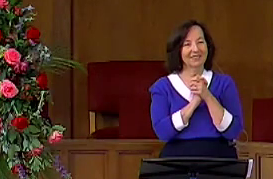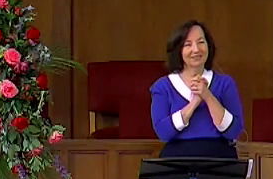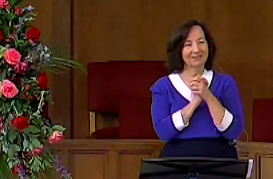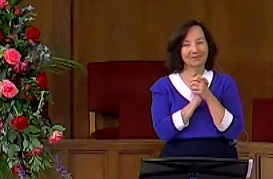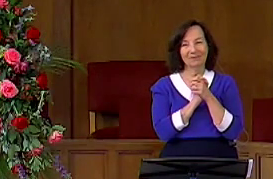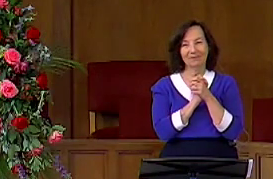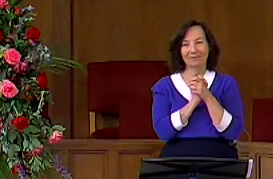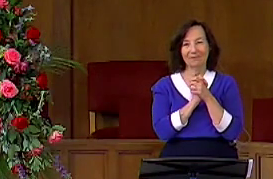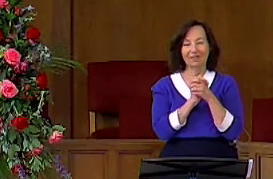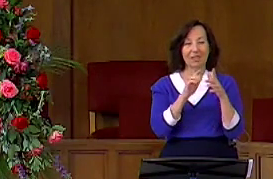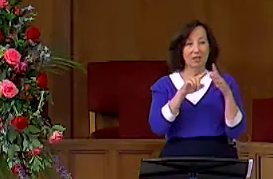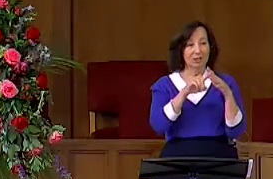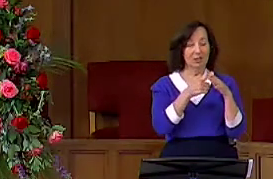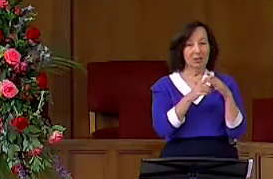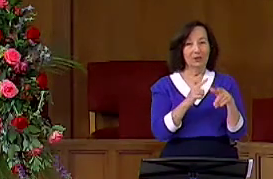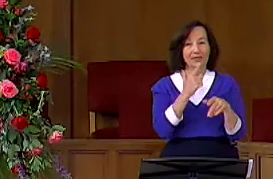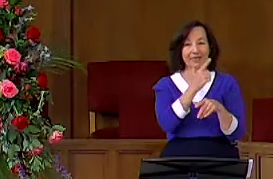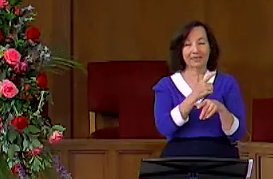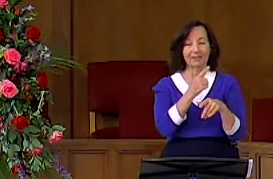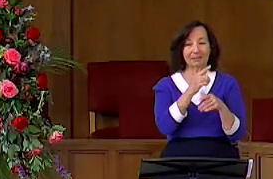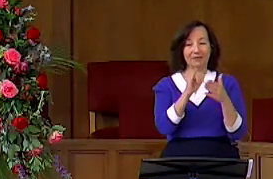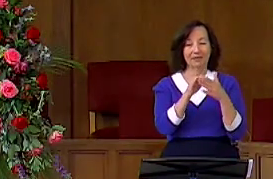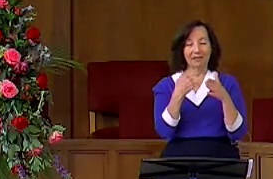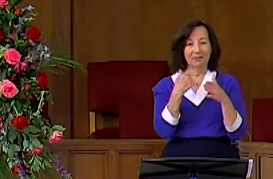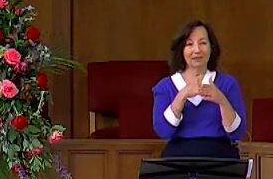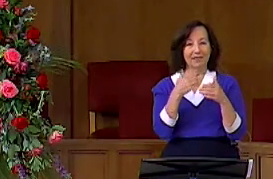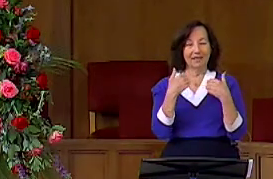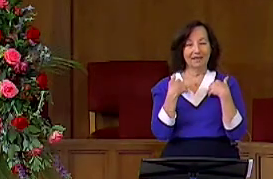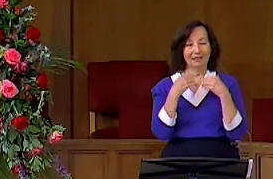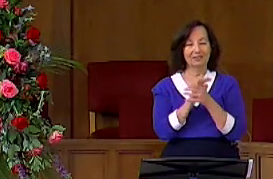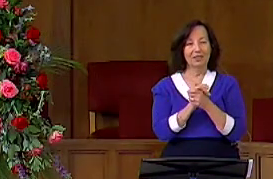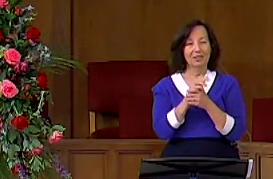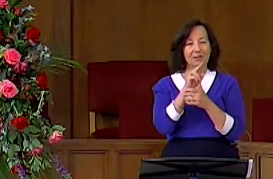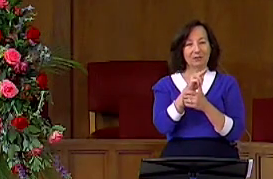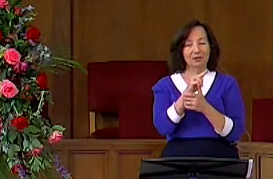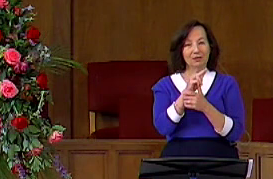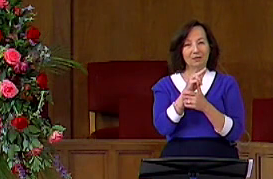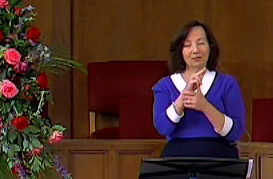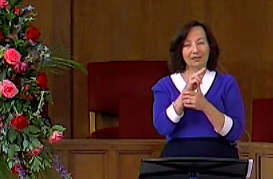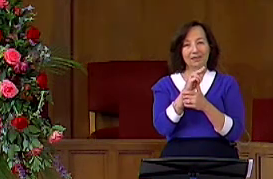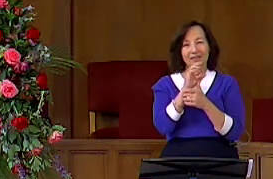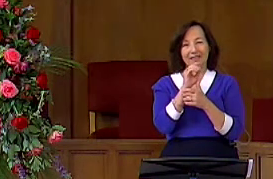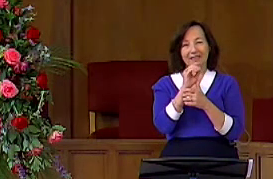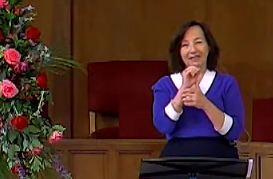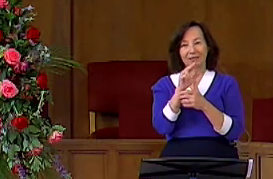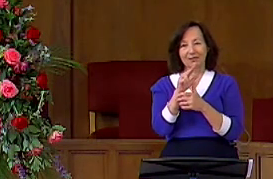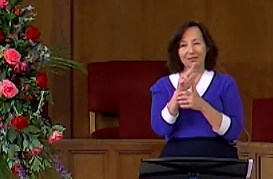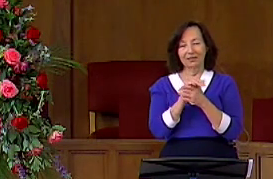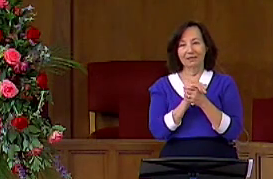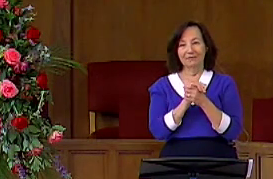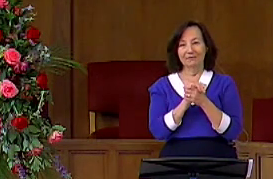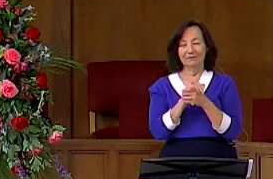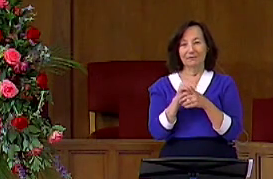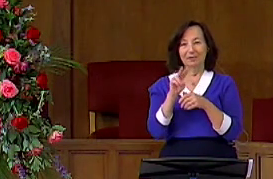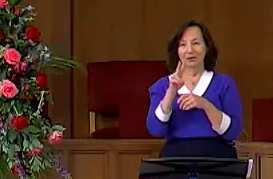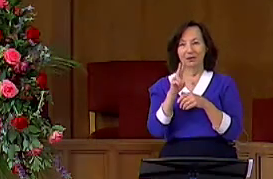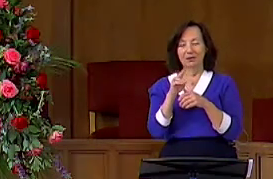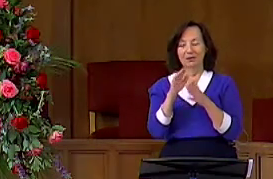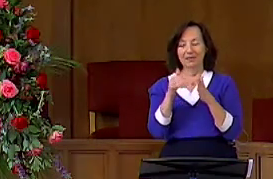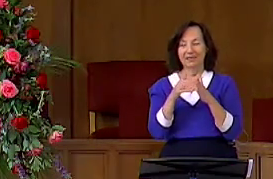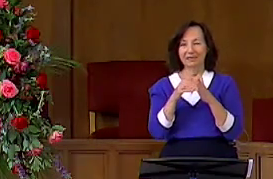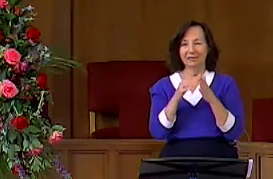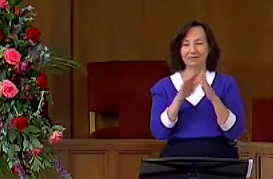She started this library that we have in 2003, only had about 3,000 books to start with.